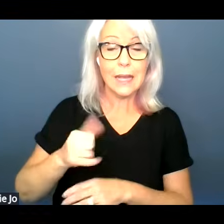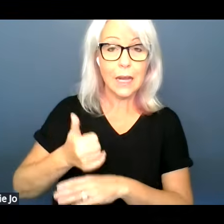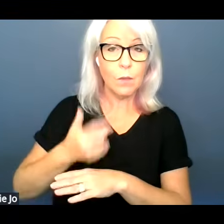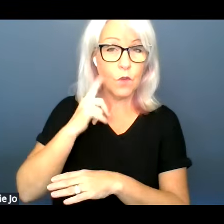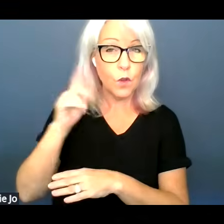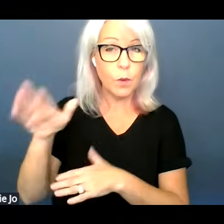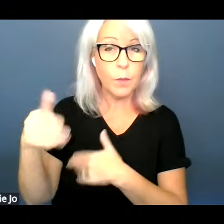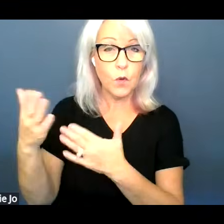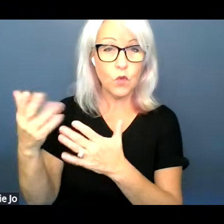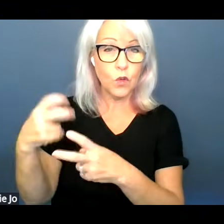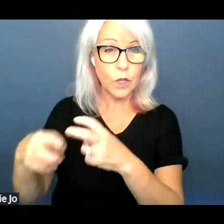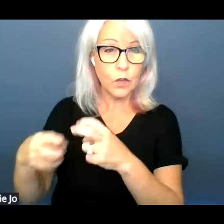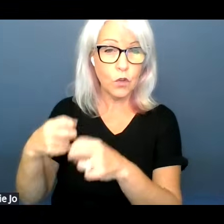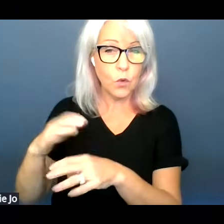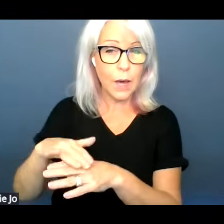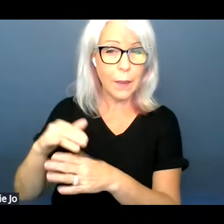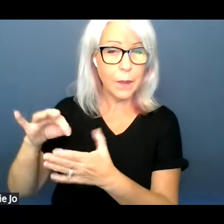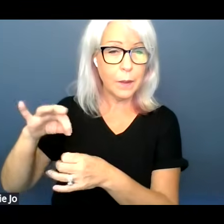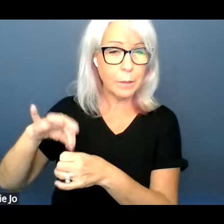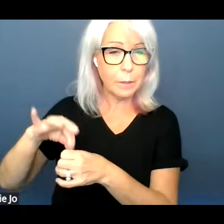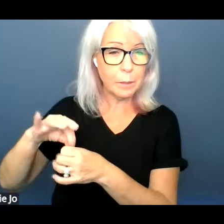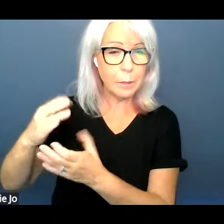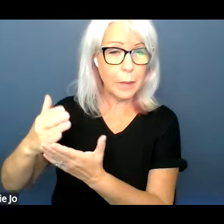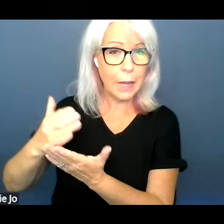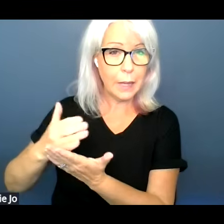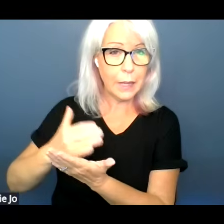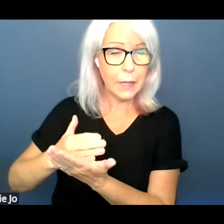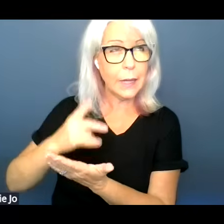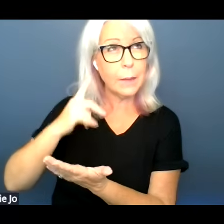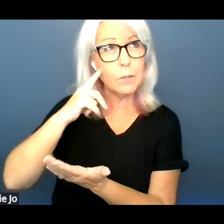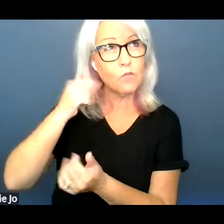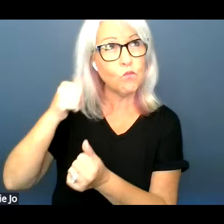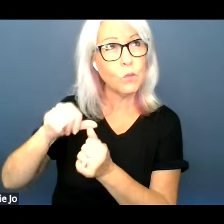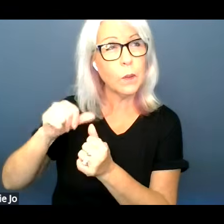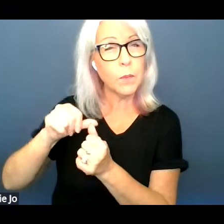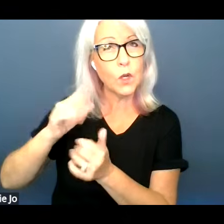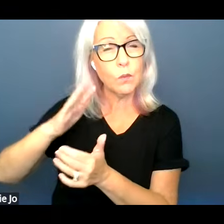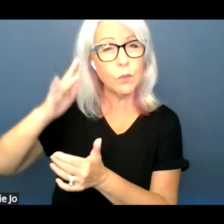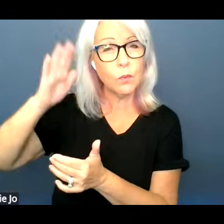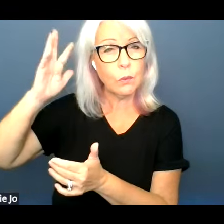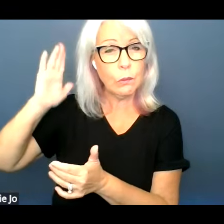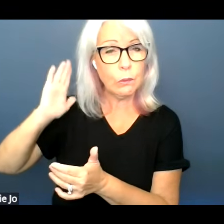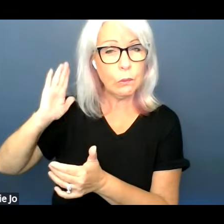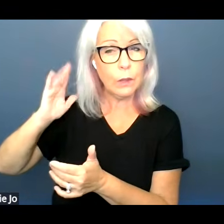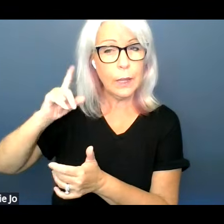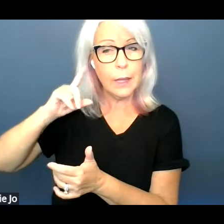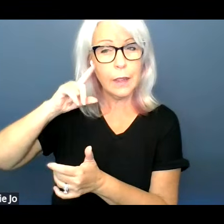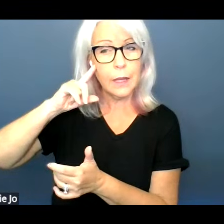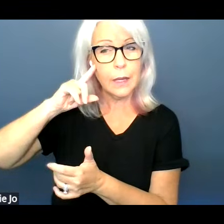believe. I don't remember how far back that was. I think that was, well, it would have been